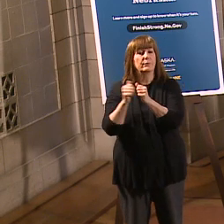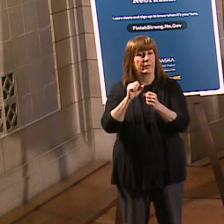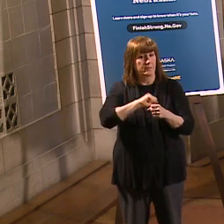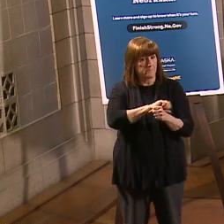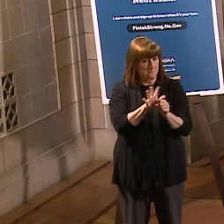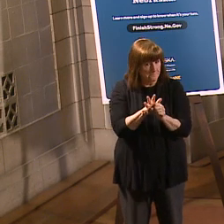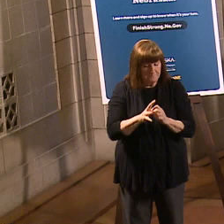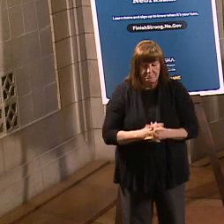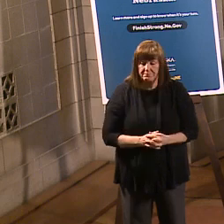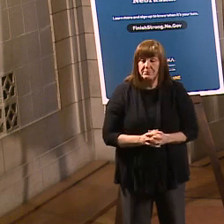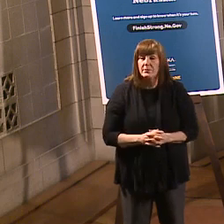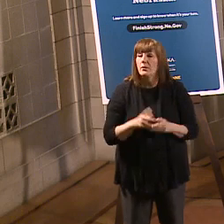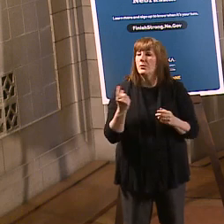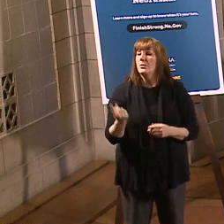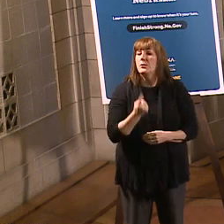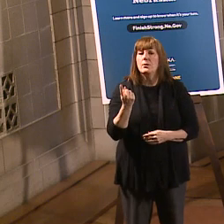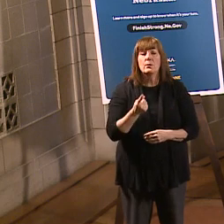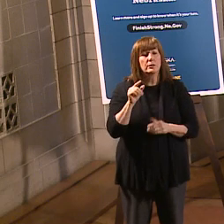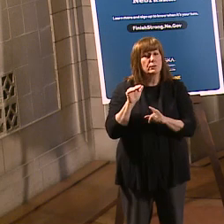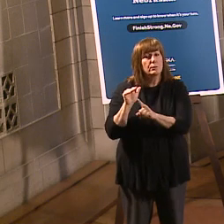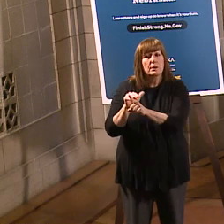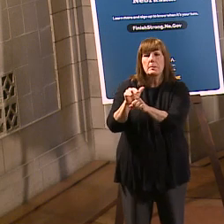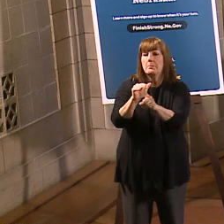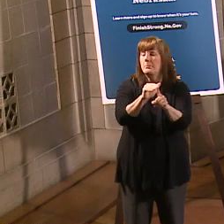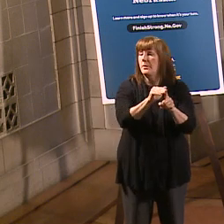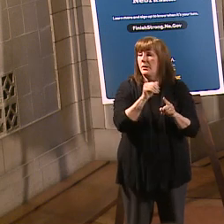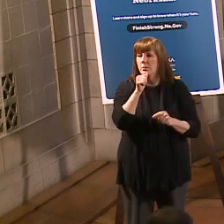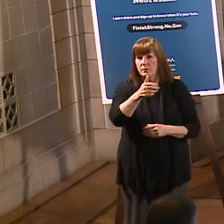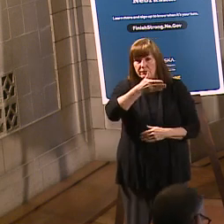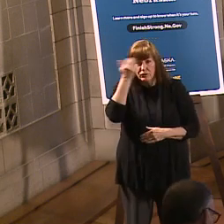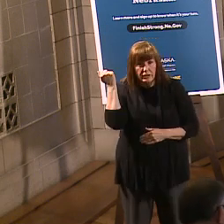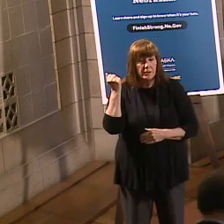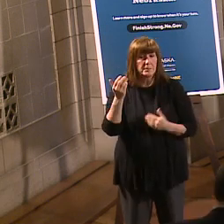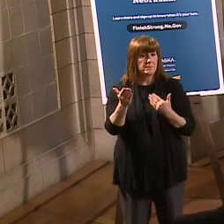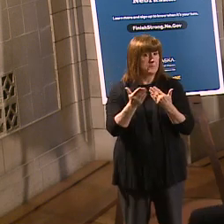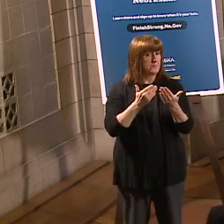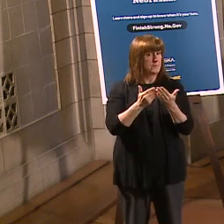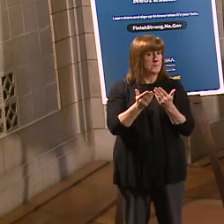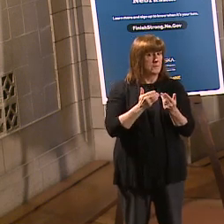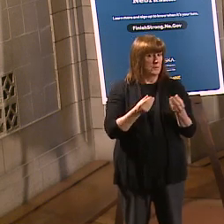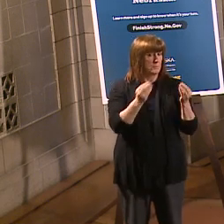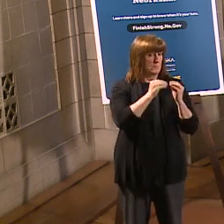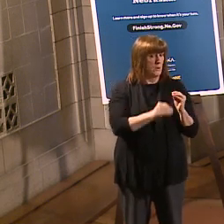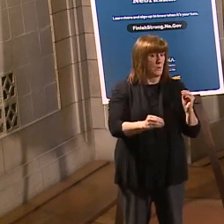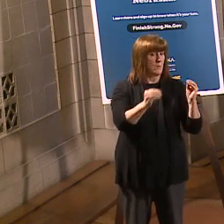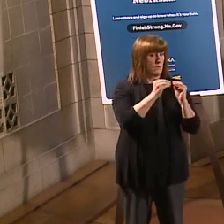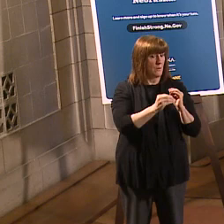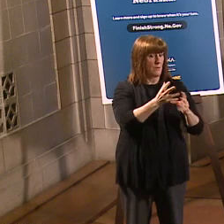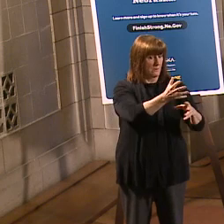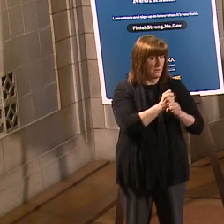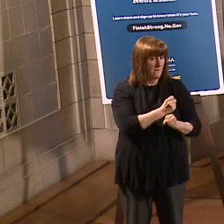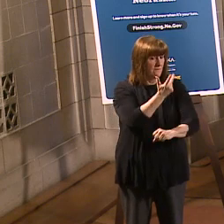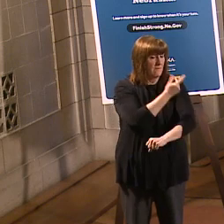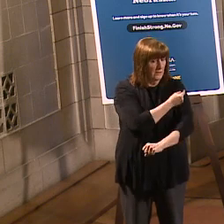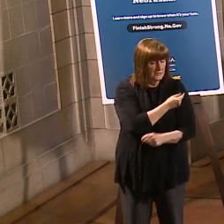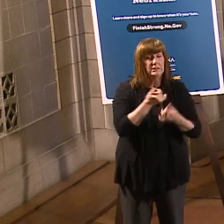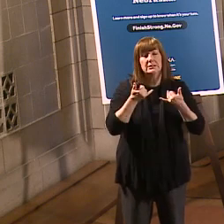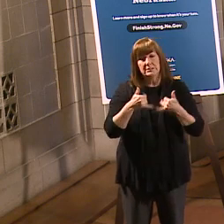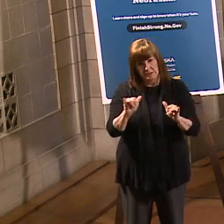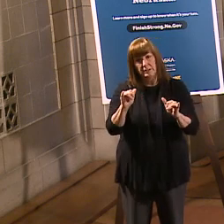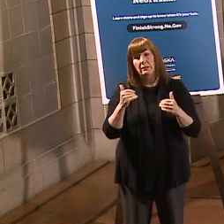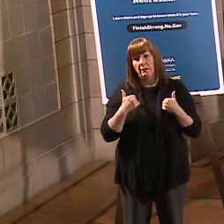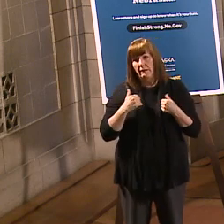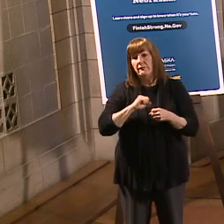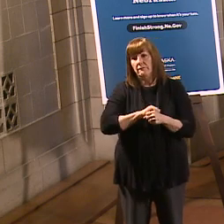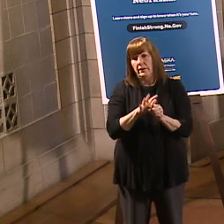pandemic. As always, we remind people, even with more people getting vaccines, we still do have the virus in the